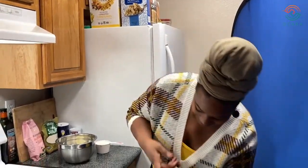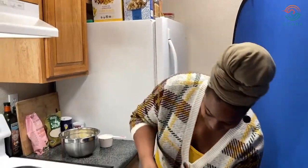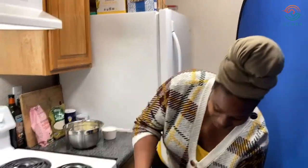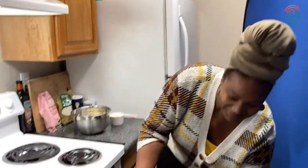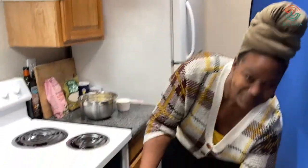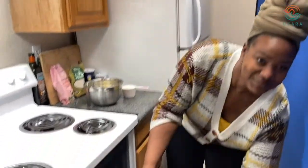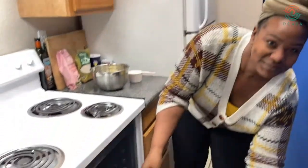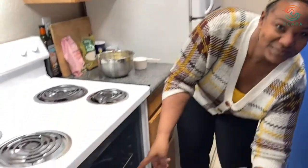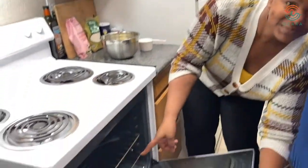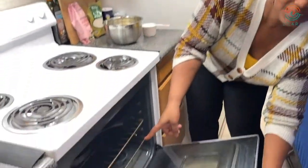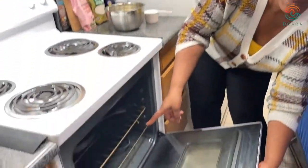See?